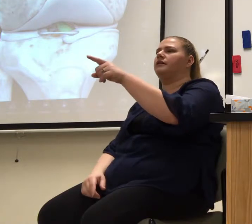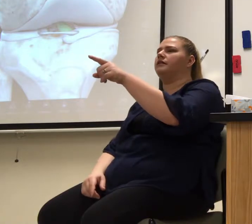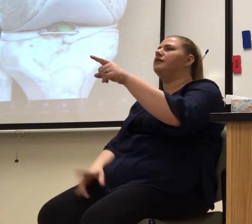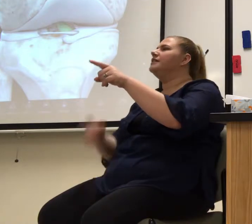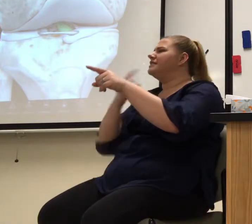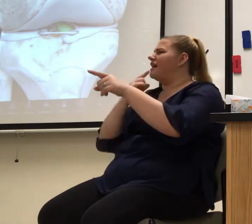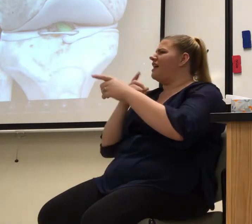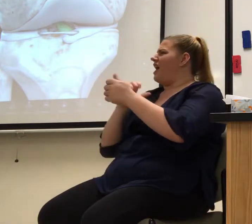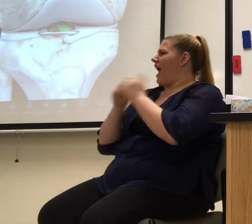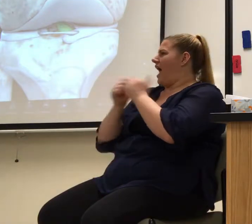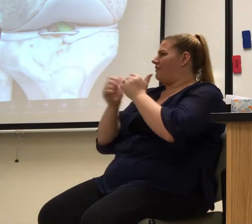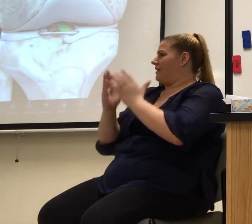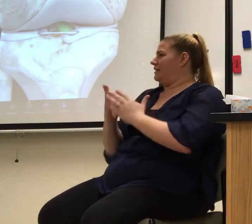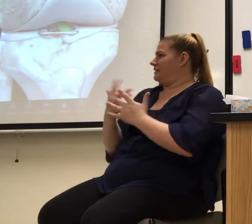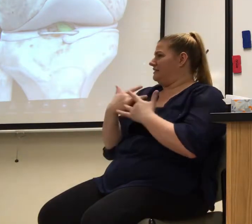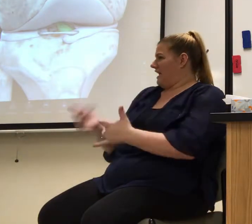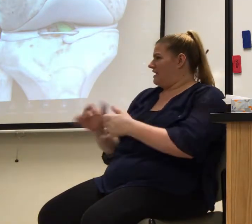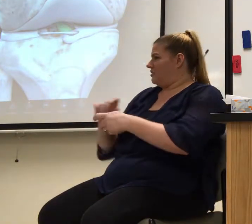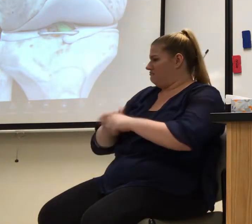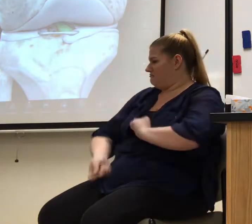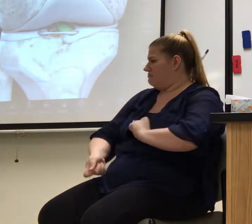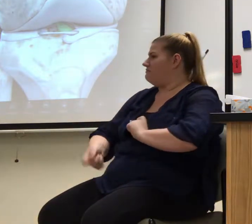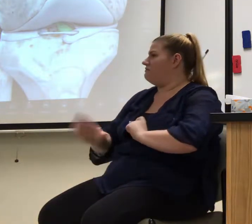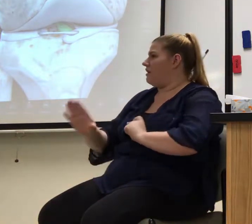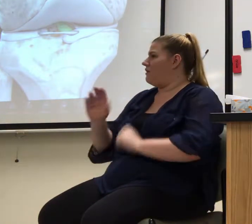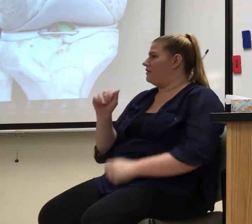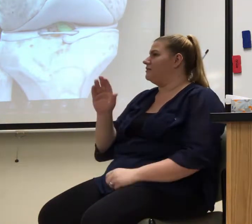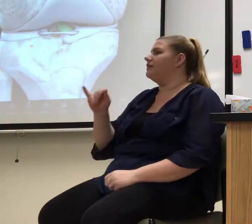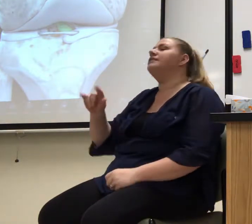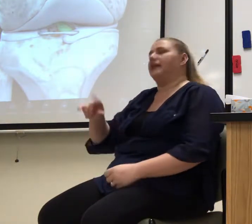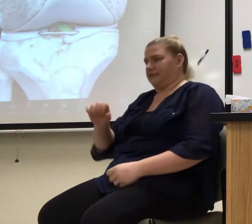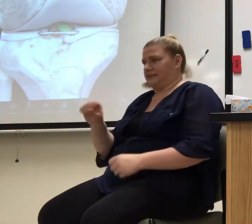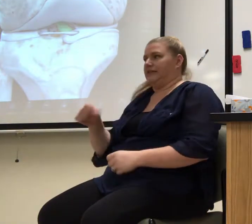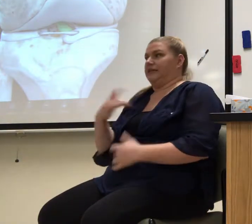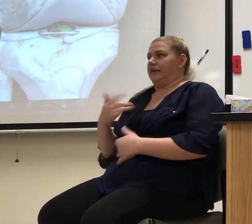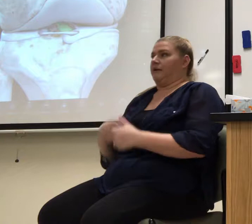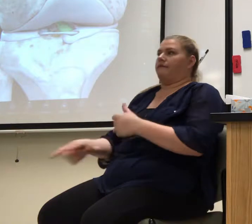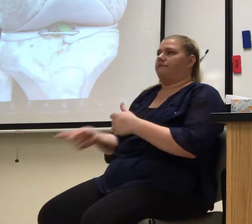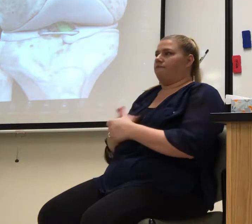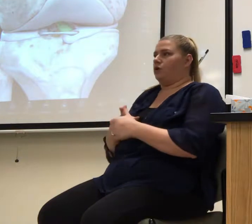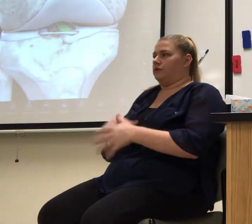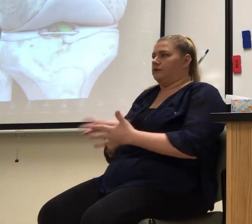athletes prone to ACL? Yeah, that's one that usually ruptures first.